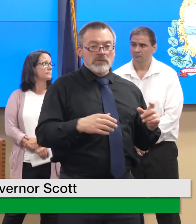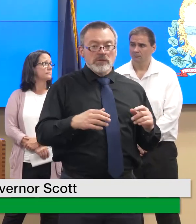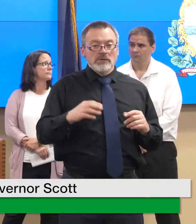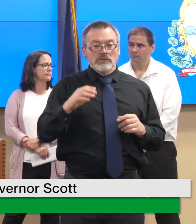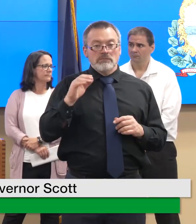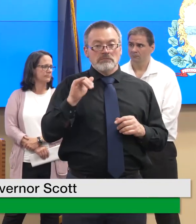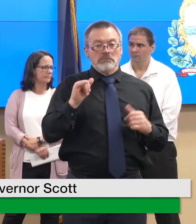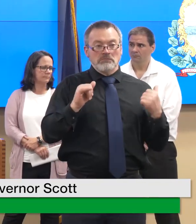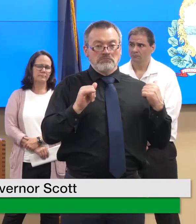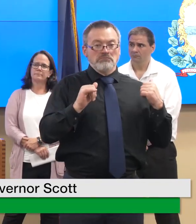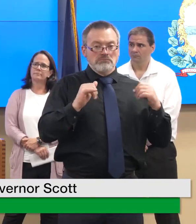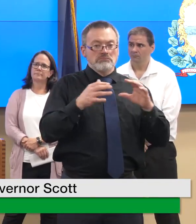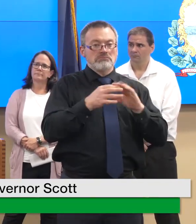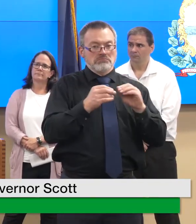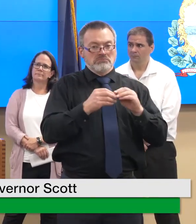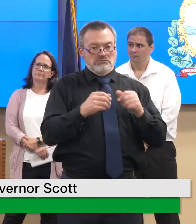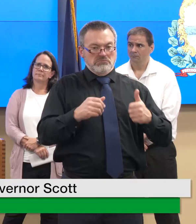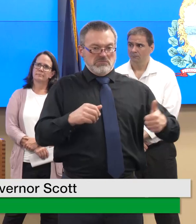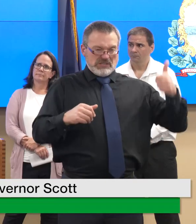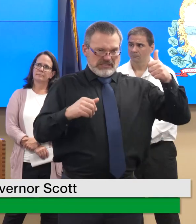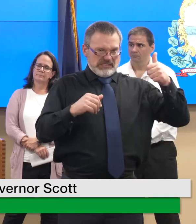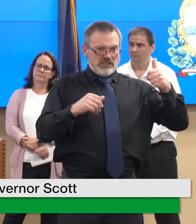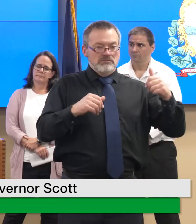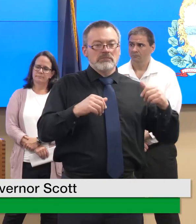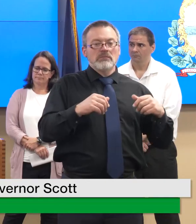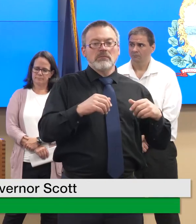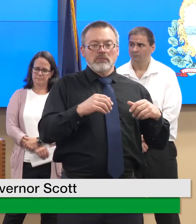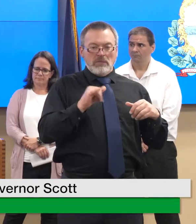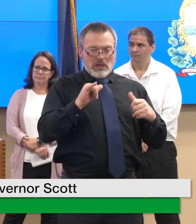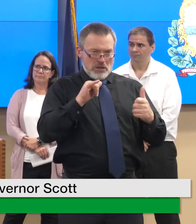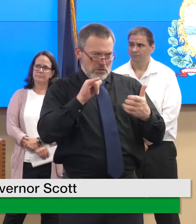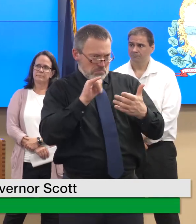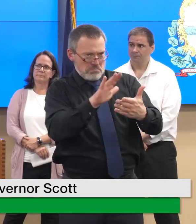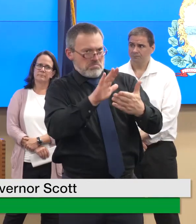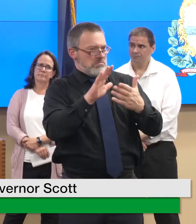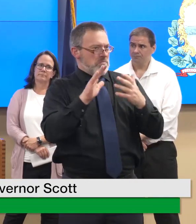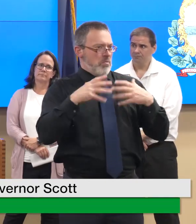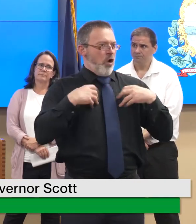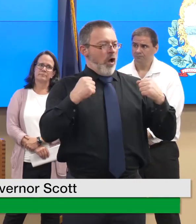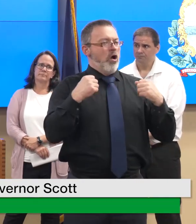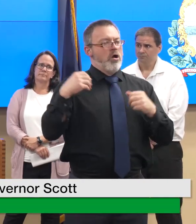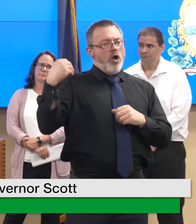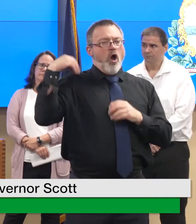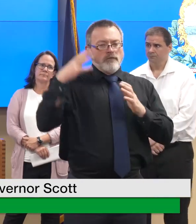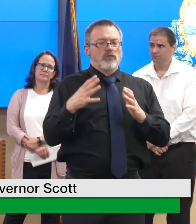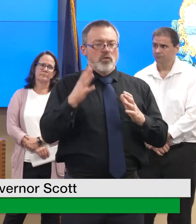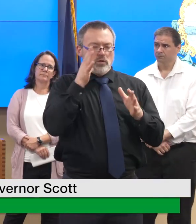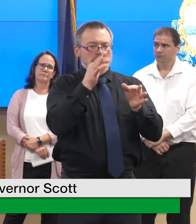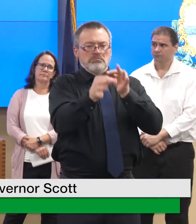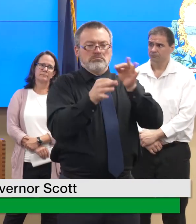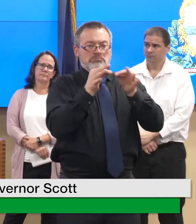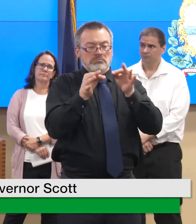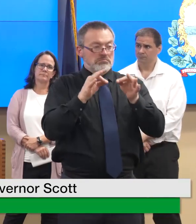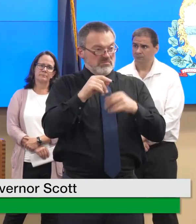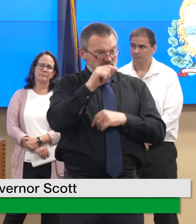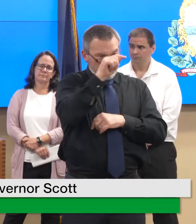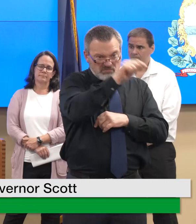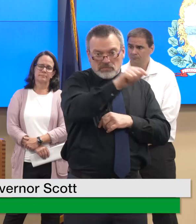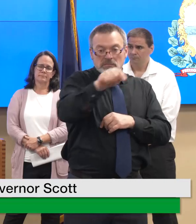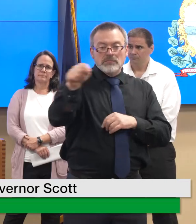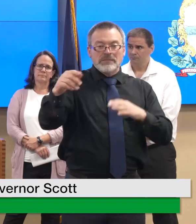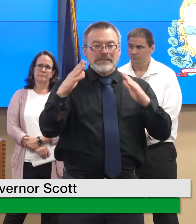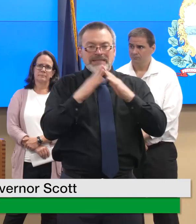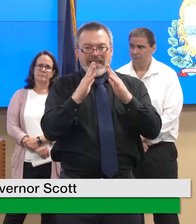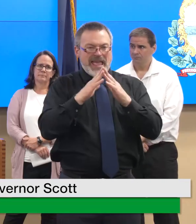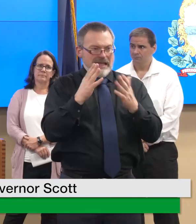Recovery Officer, to expand on that further, but we know that towns and municipalities are tapped out,